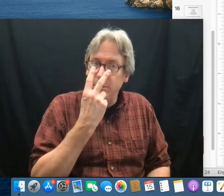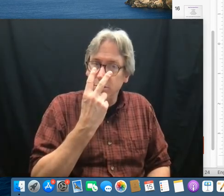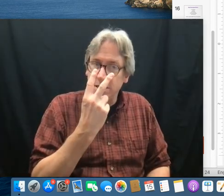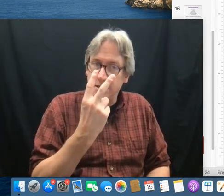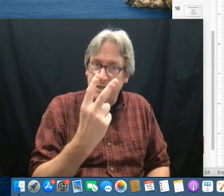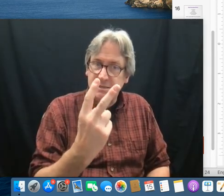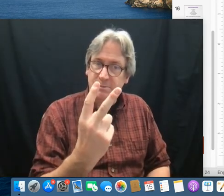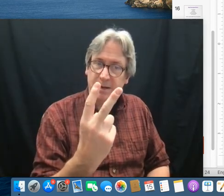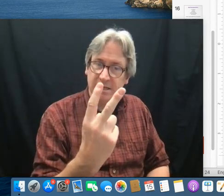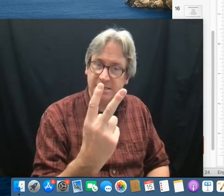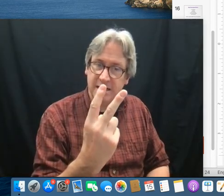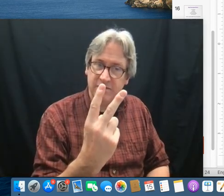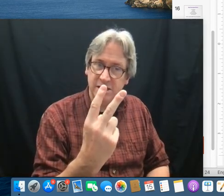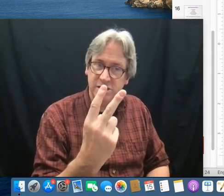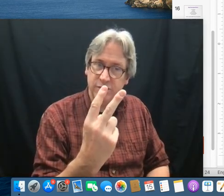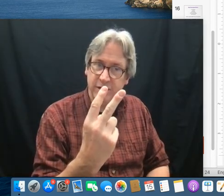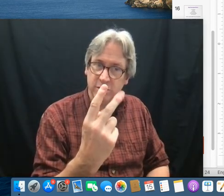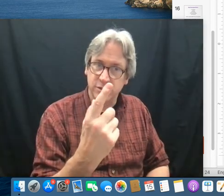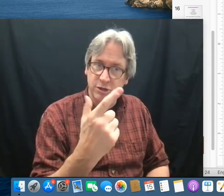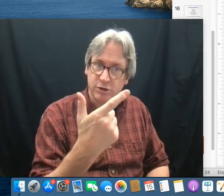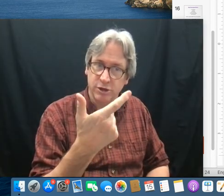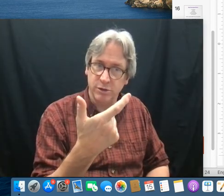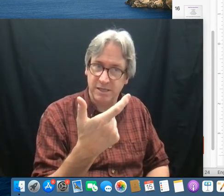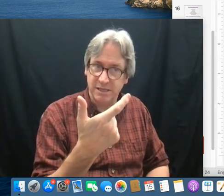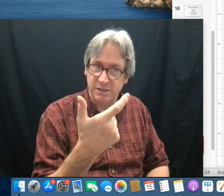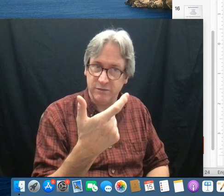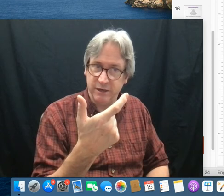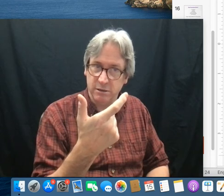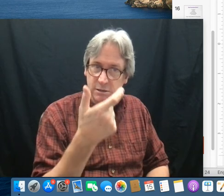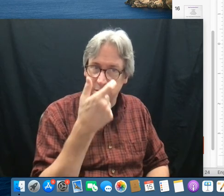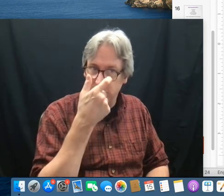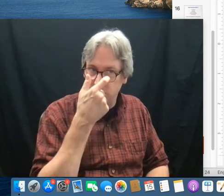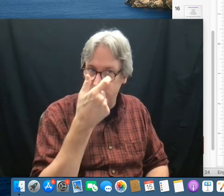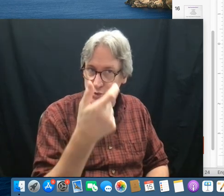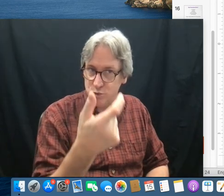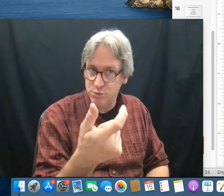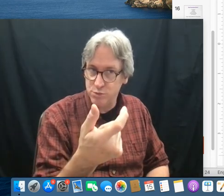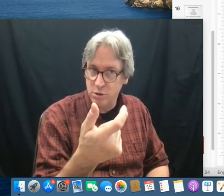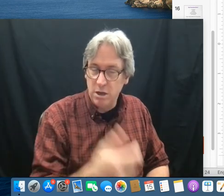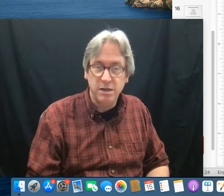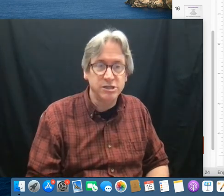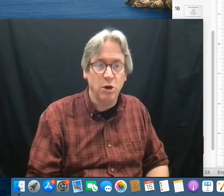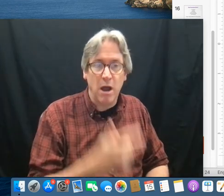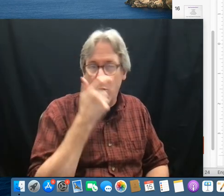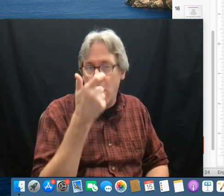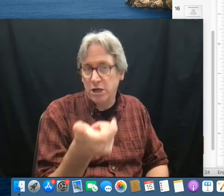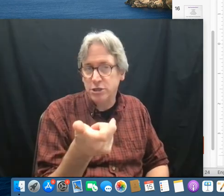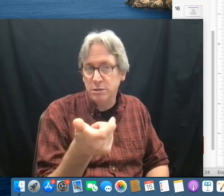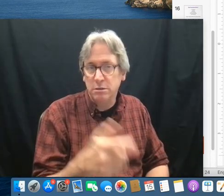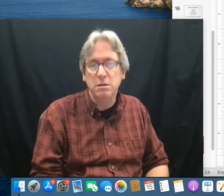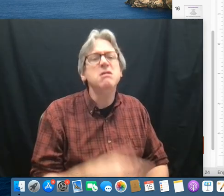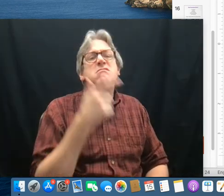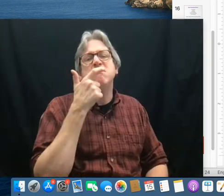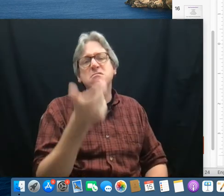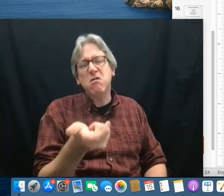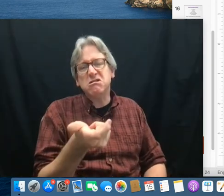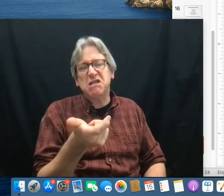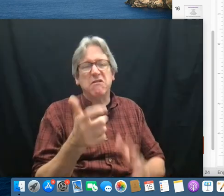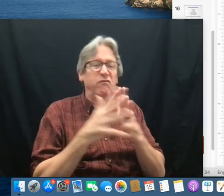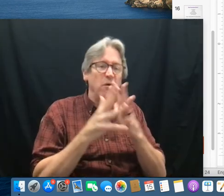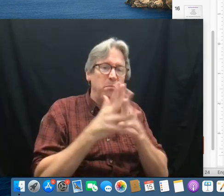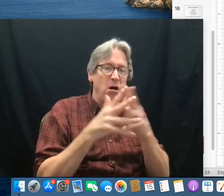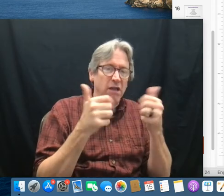person walked down the road. One other way that is used a lot with media, like I watched a movie